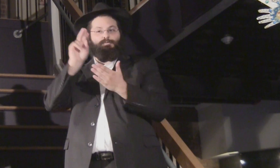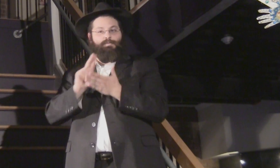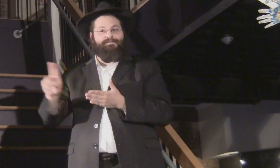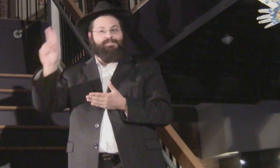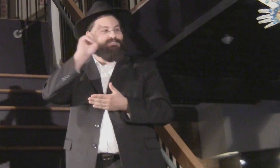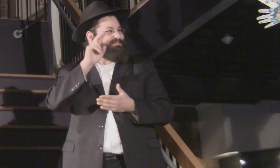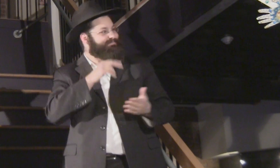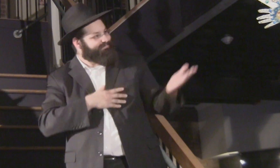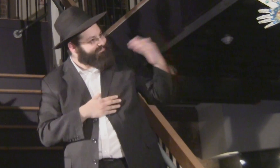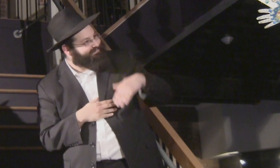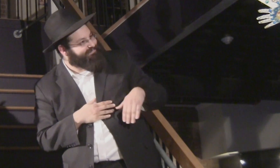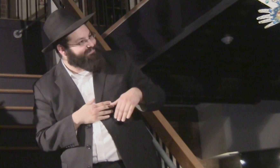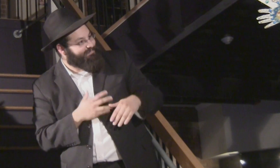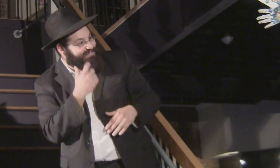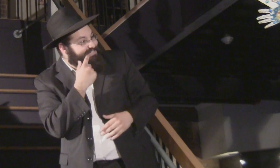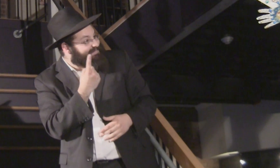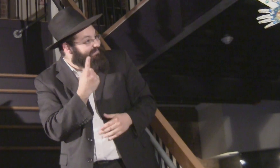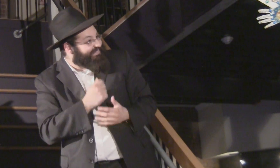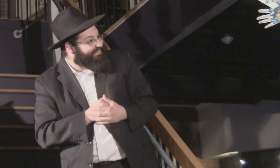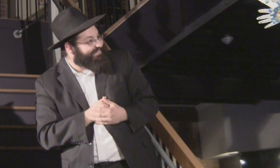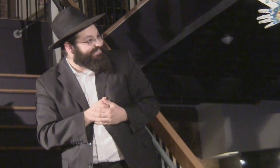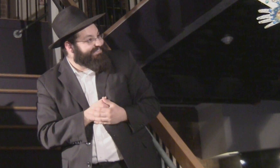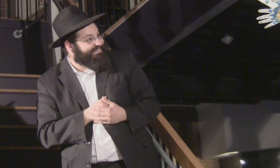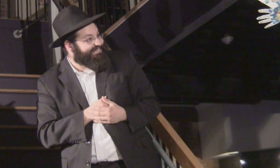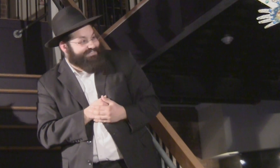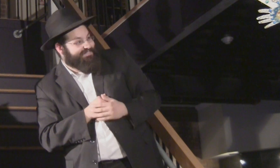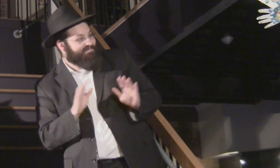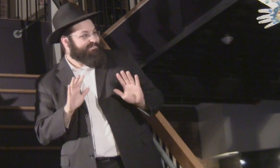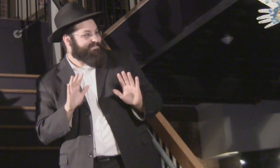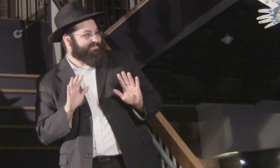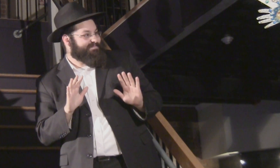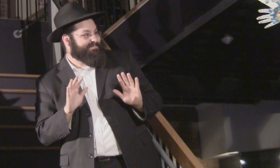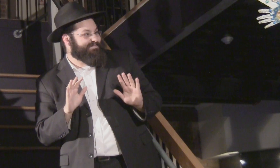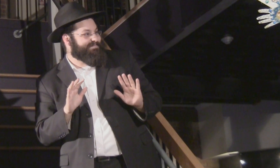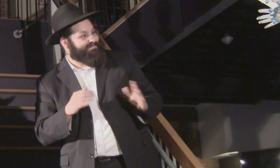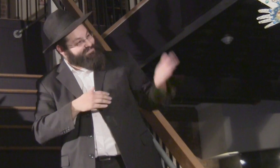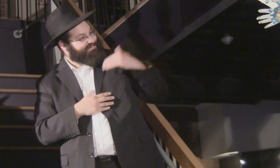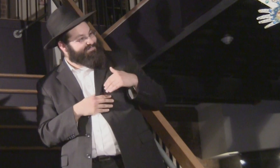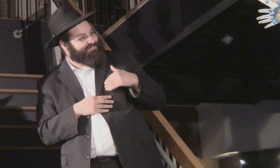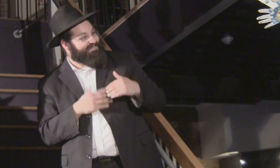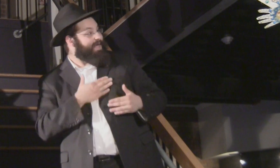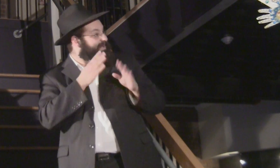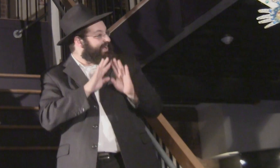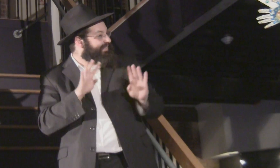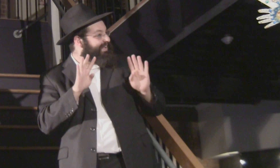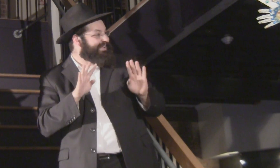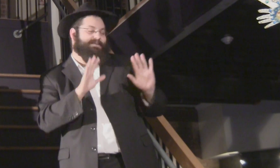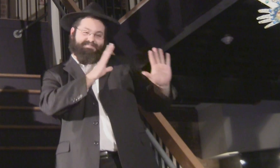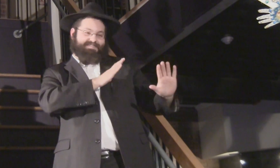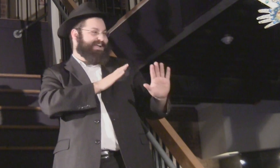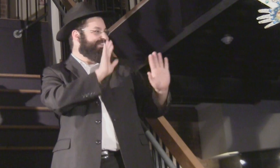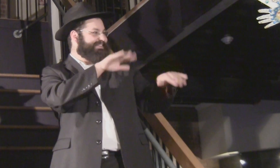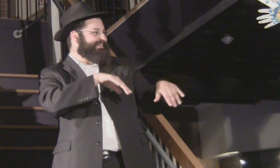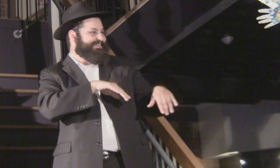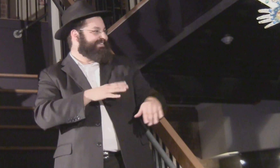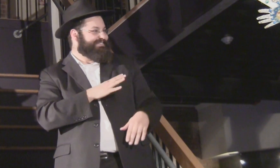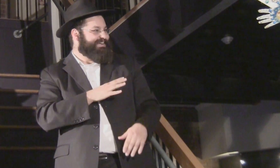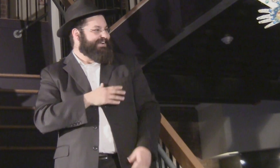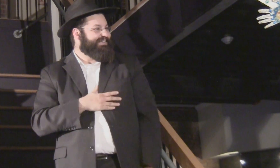Hurwitz from Gallaudet University. So please come on up. No? Okay. No, you don't want to? No? Happy Hanukkah, maybe? No?